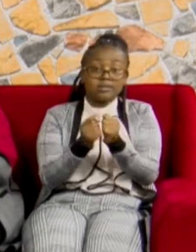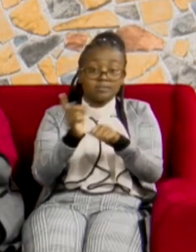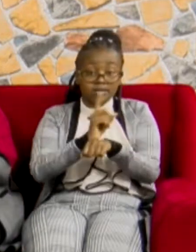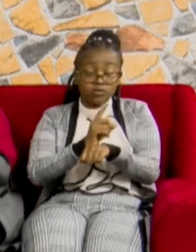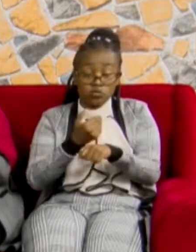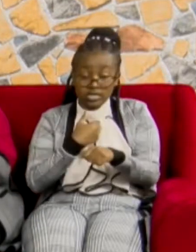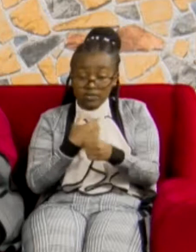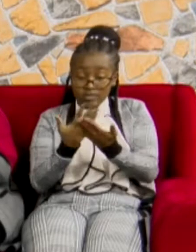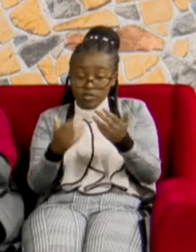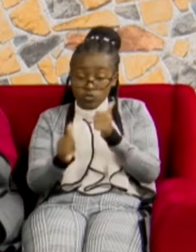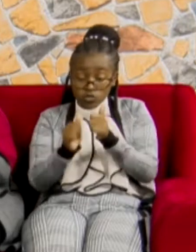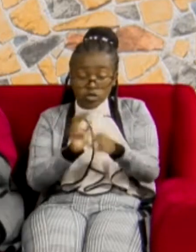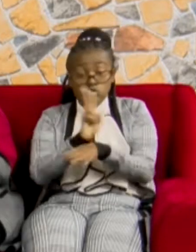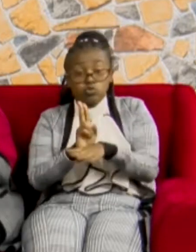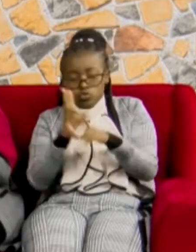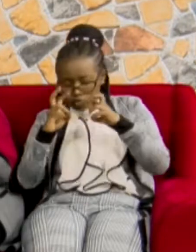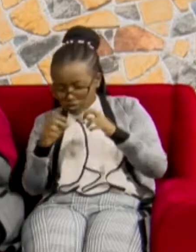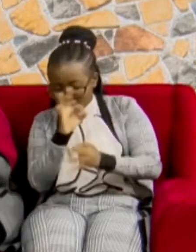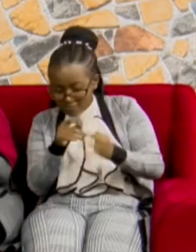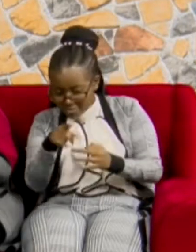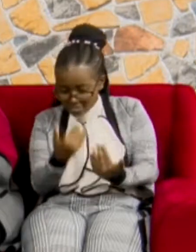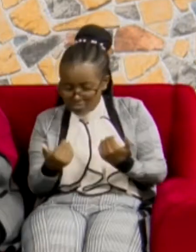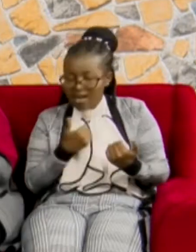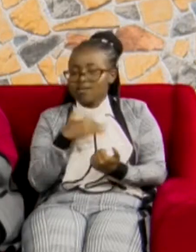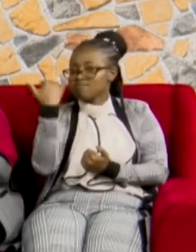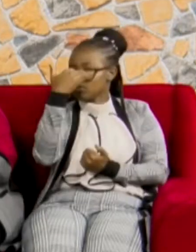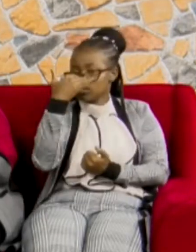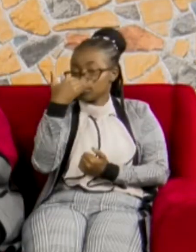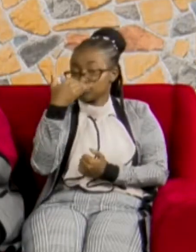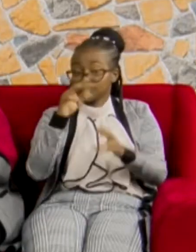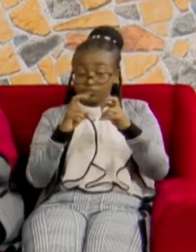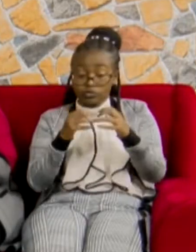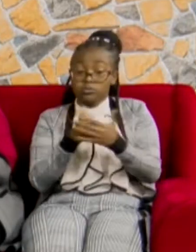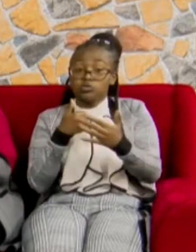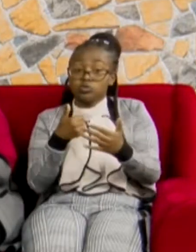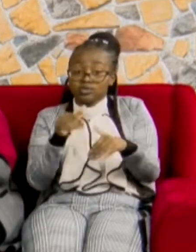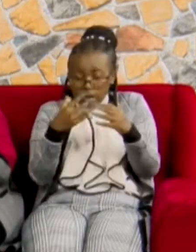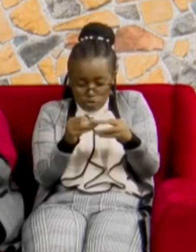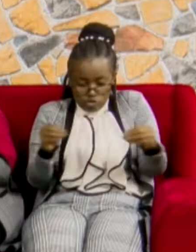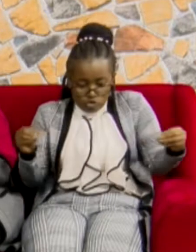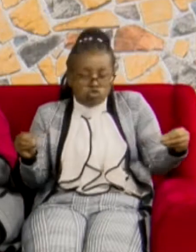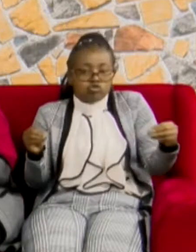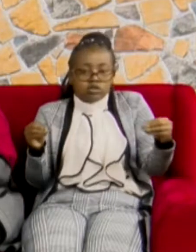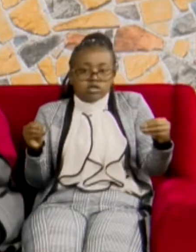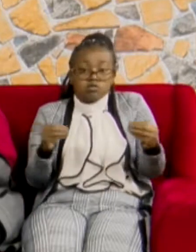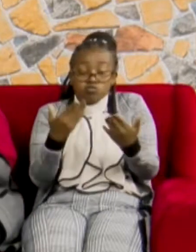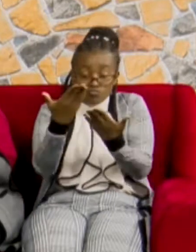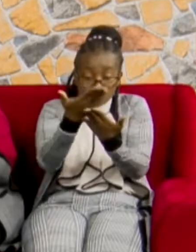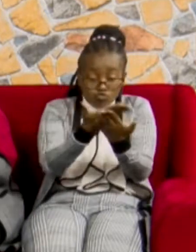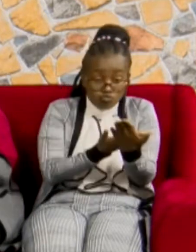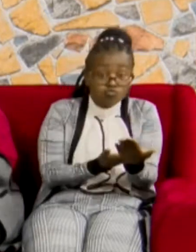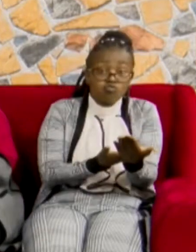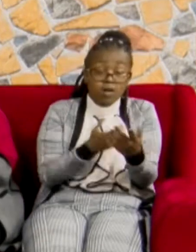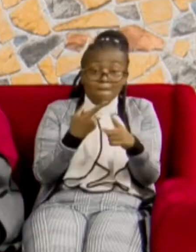you use to see whether to screen for autism. Because the issue before was that how long will it take me to fill out all these forms,